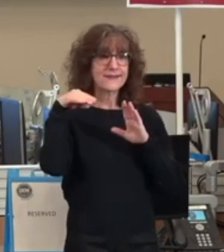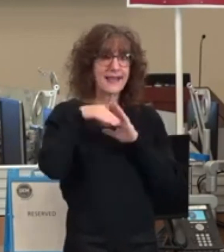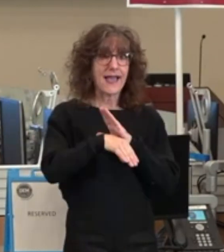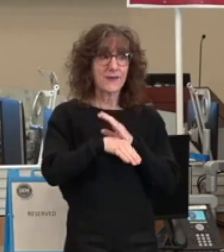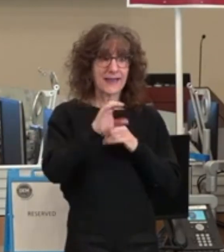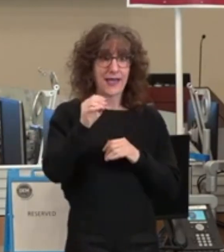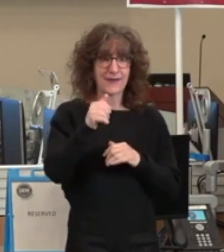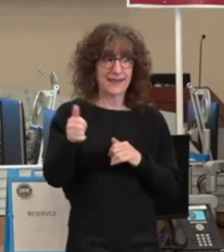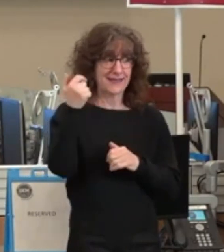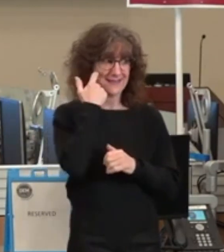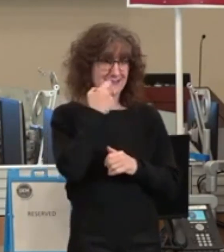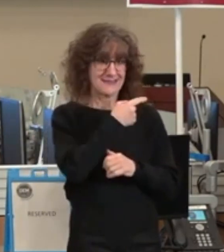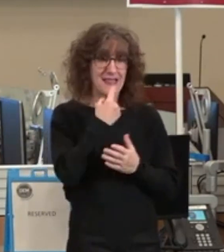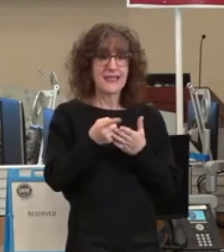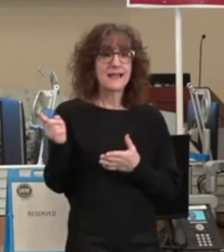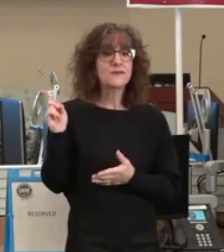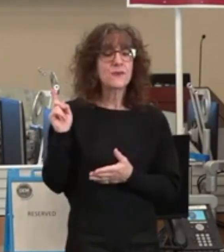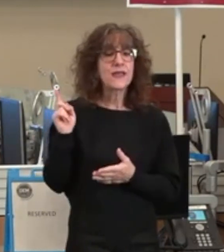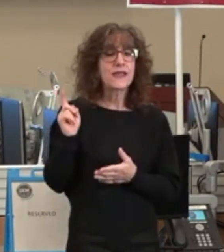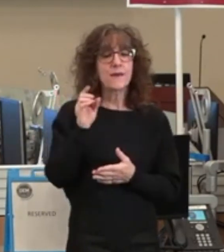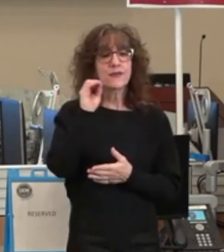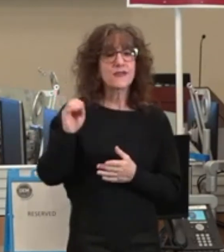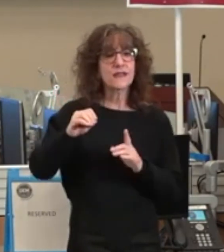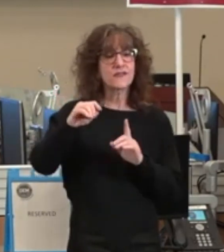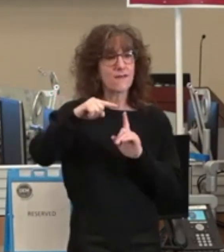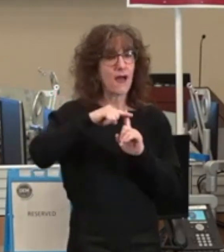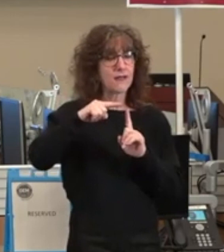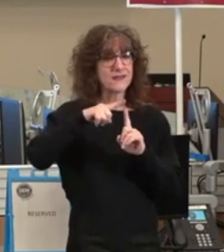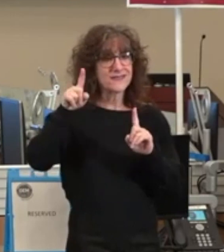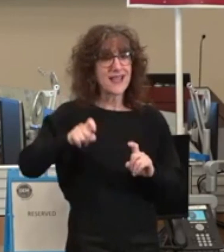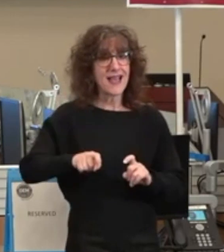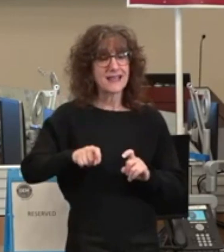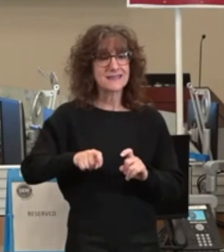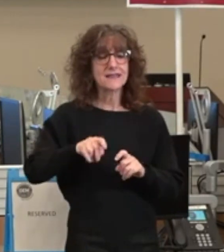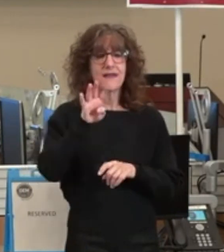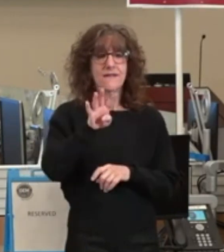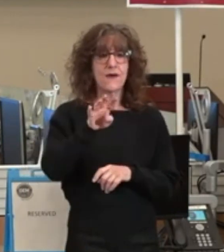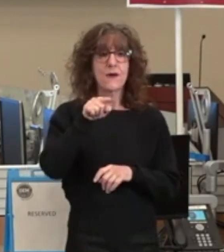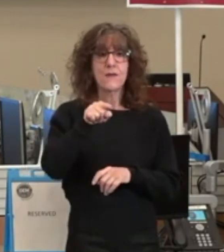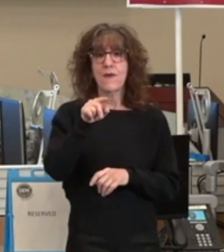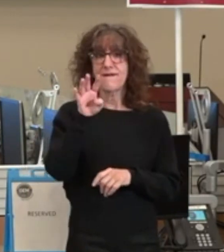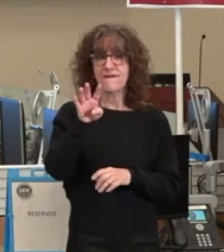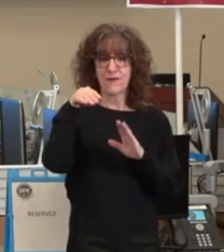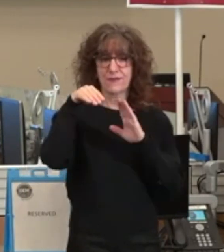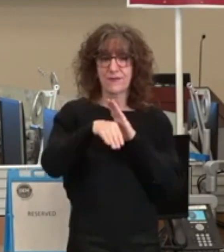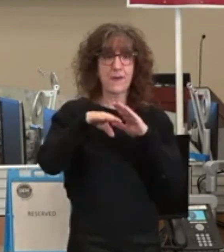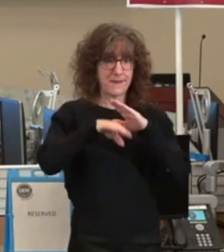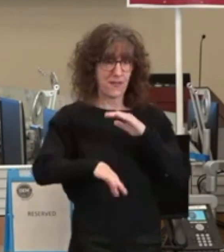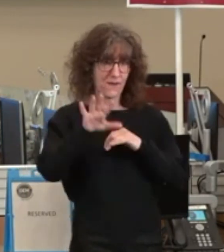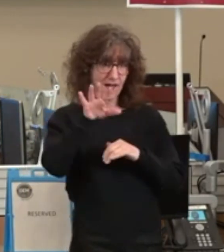down. As the county executive said at the end of last week, the percentage of positive tests had dropped to 4.4%. It's